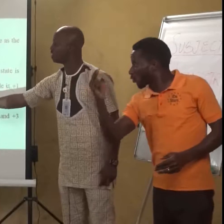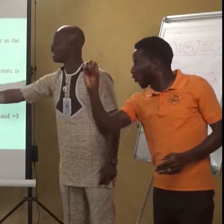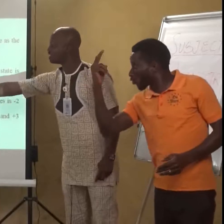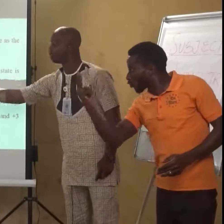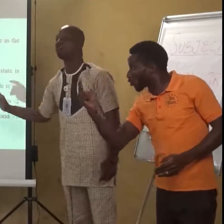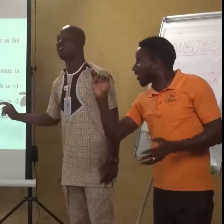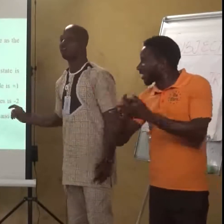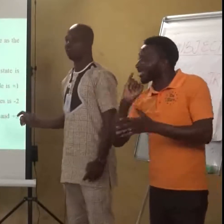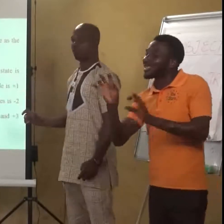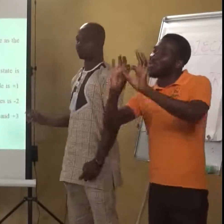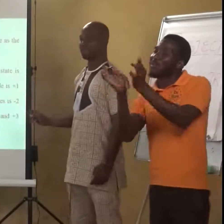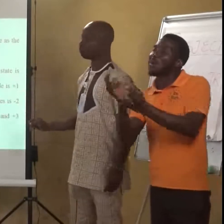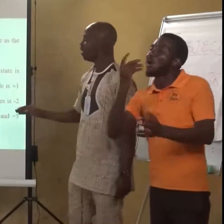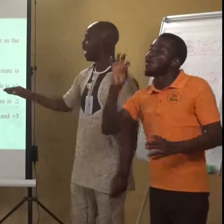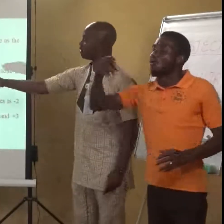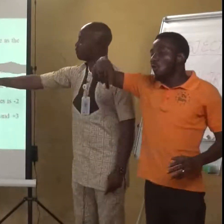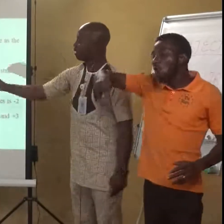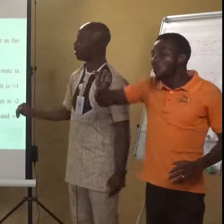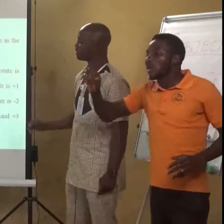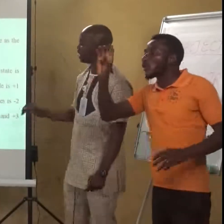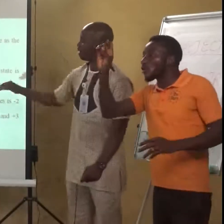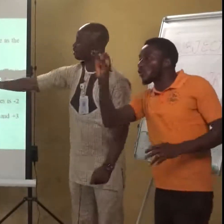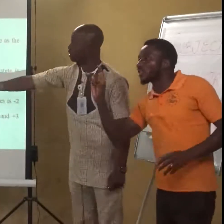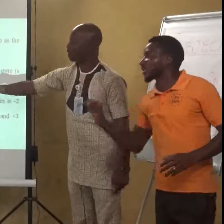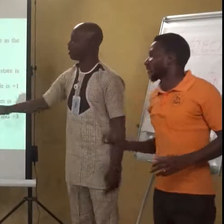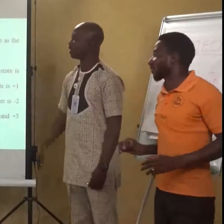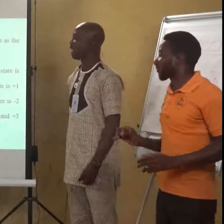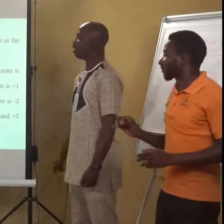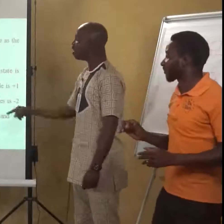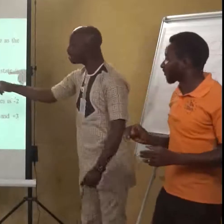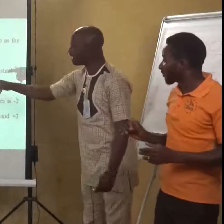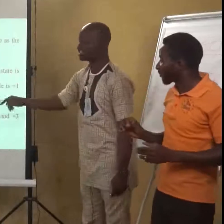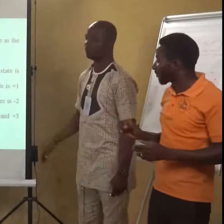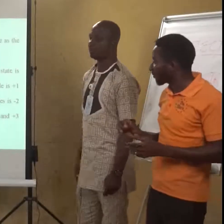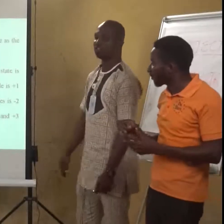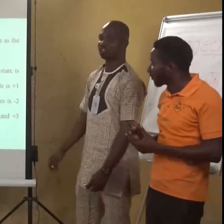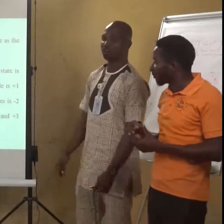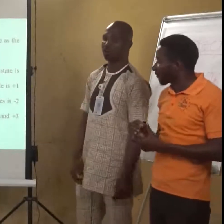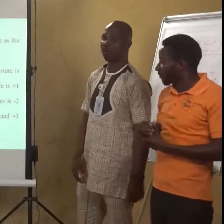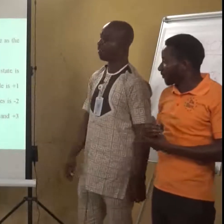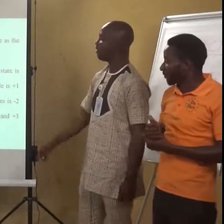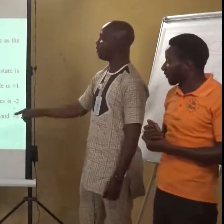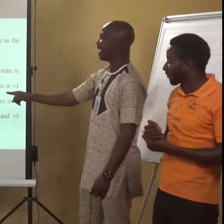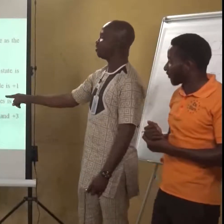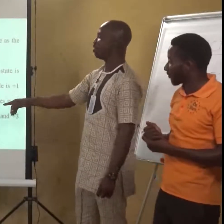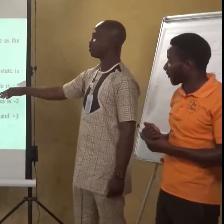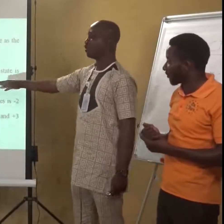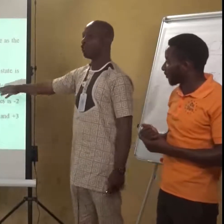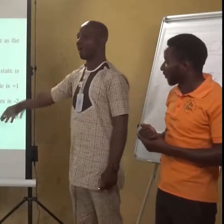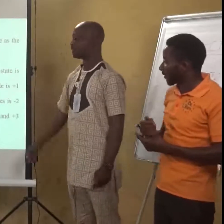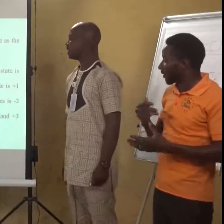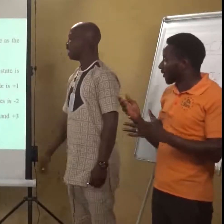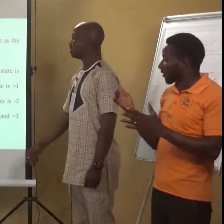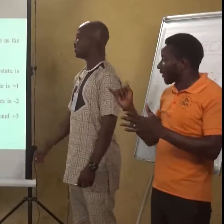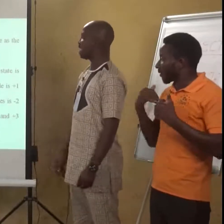Na2O2. That's the formula of peroxide. So hydrogen peroxide, sodium peroxide, oxygen exhibit oxidation number of